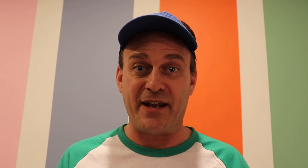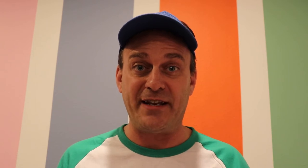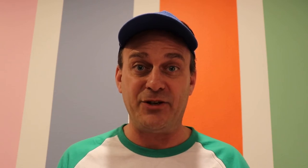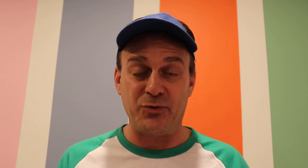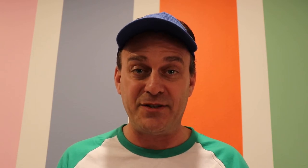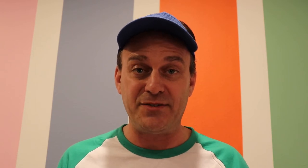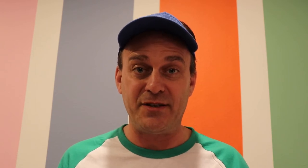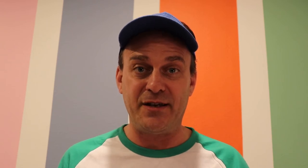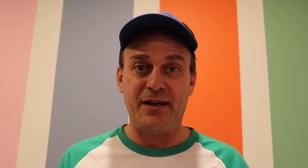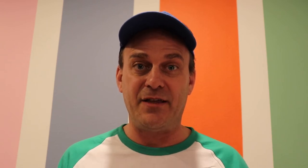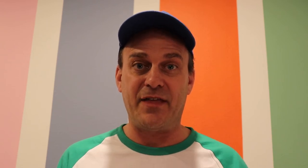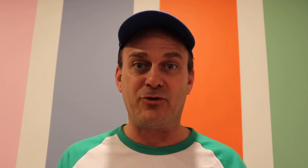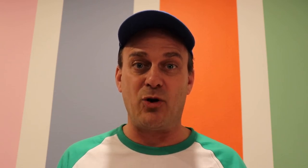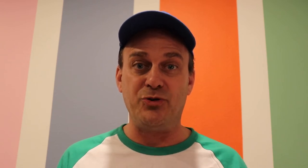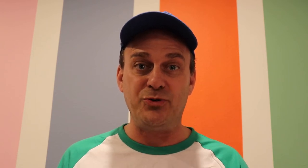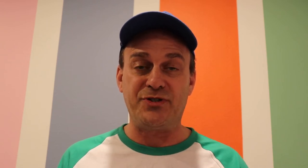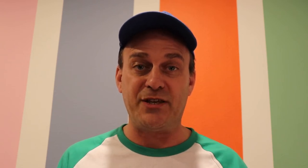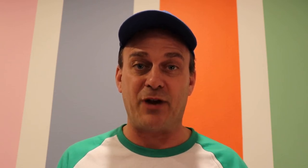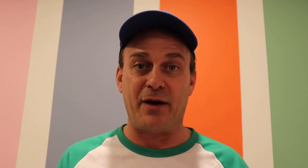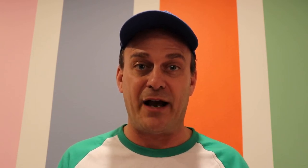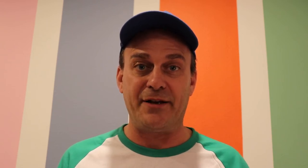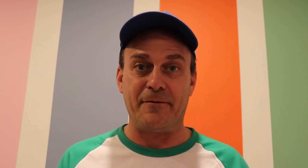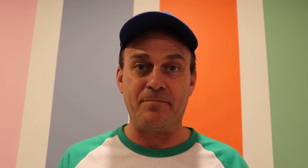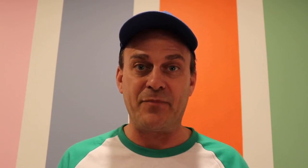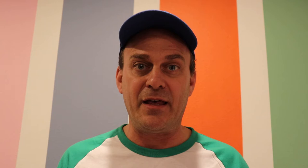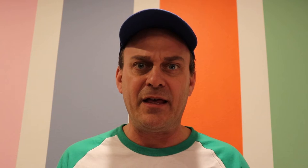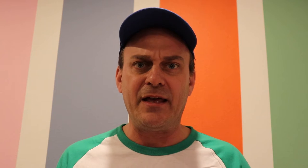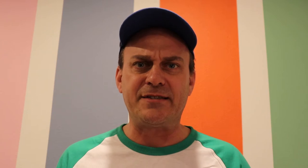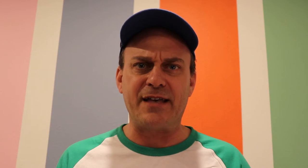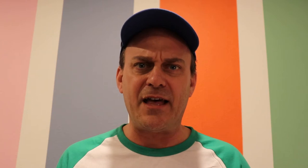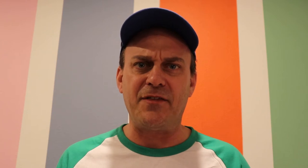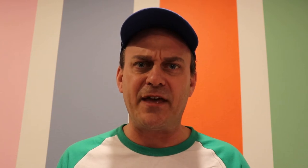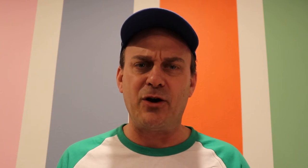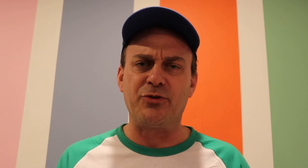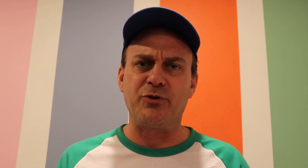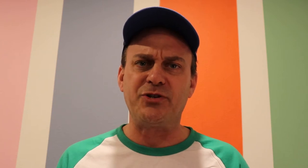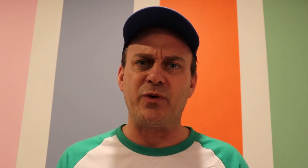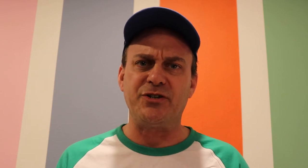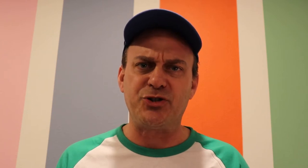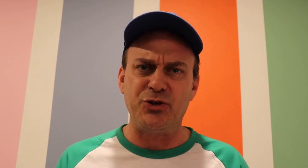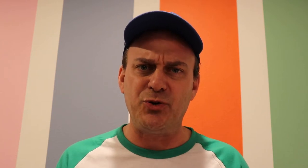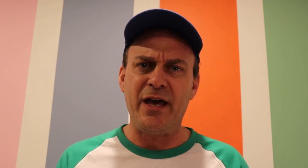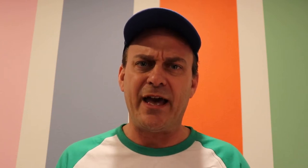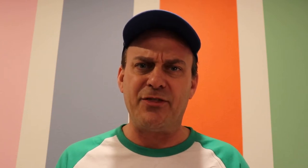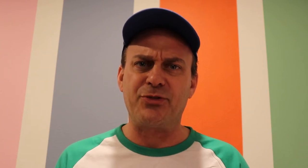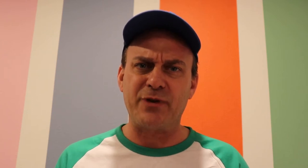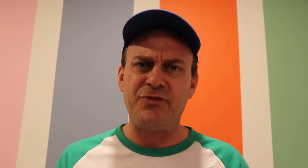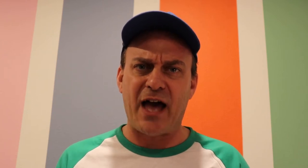need new ones, they grow new teeth right behind them. It's said that they go through between 2 and